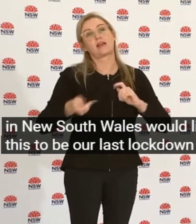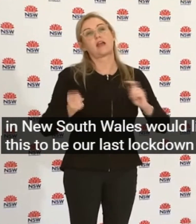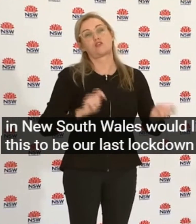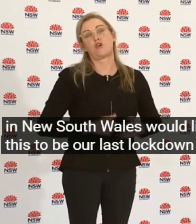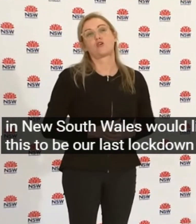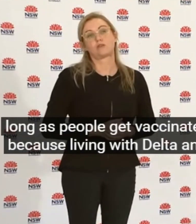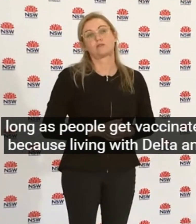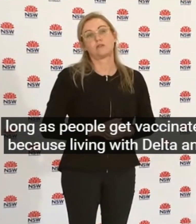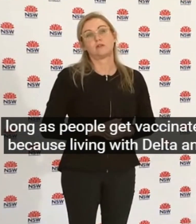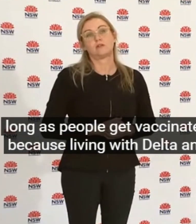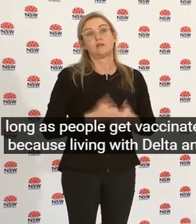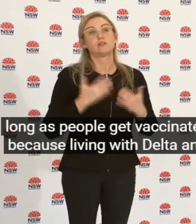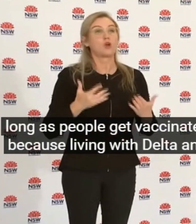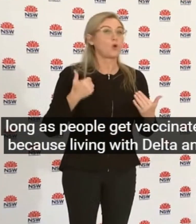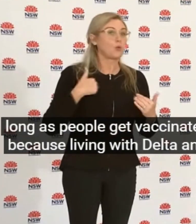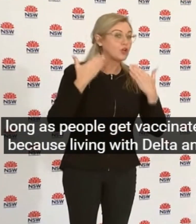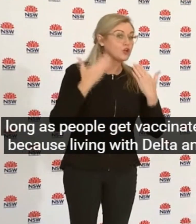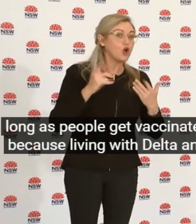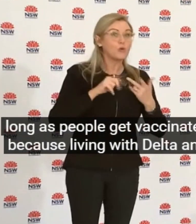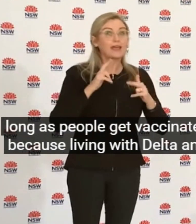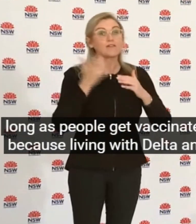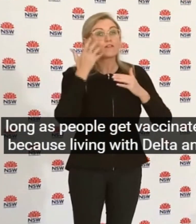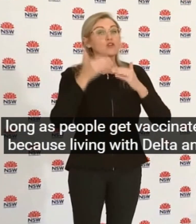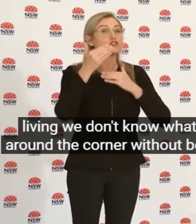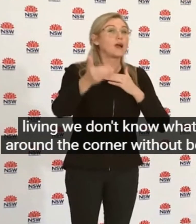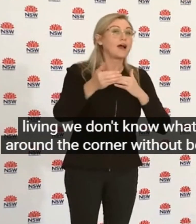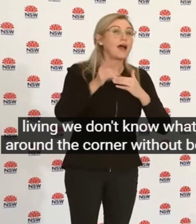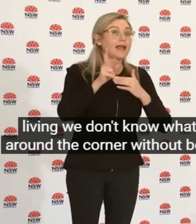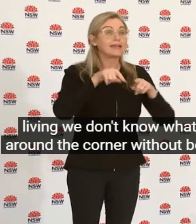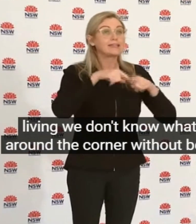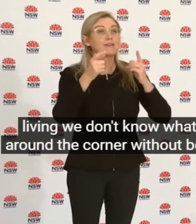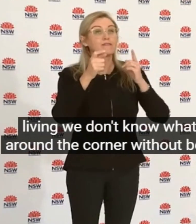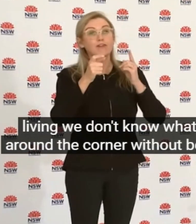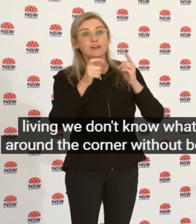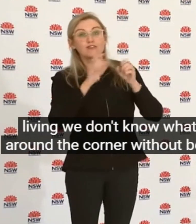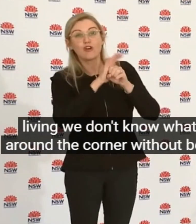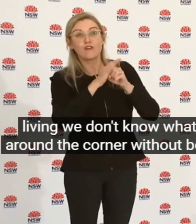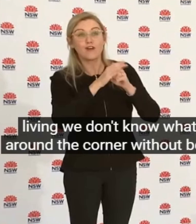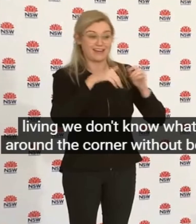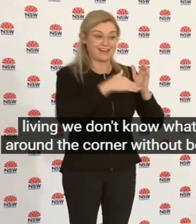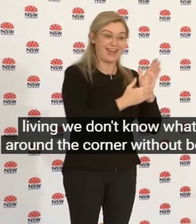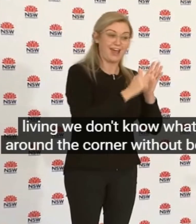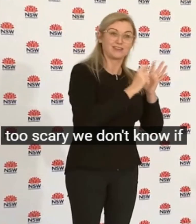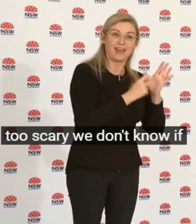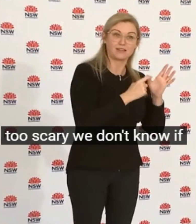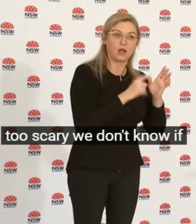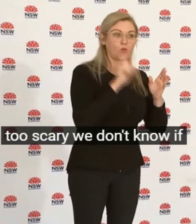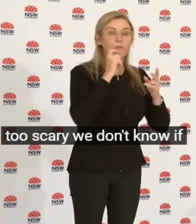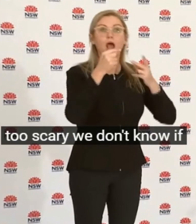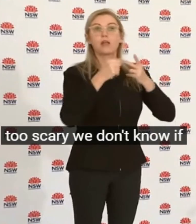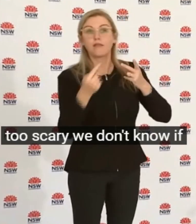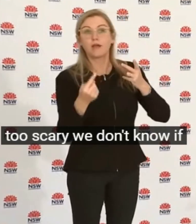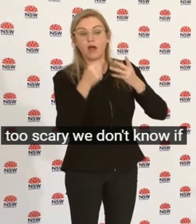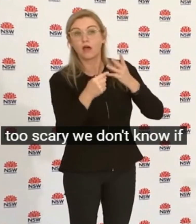around the corner without being too scary. We don't know if there'll be other variants that'll be as contagious or more contagious. But what we do know is the vaccines